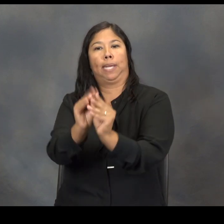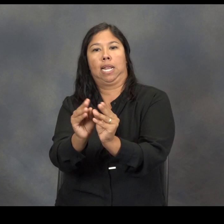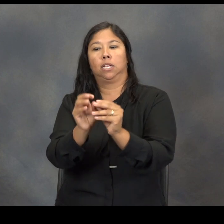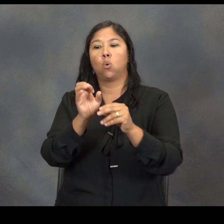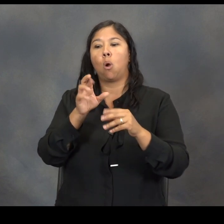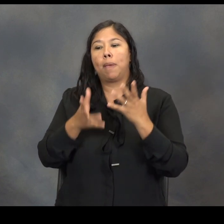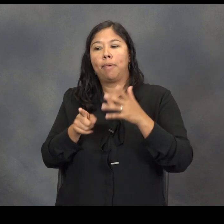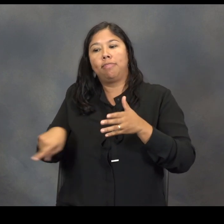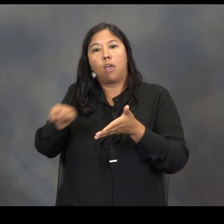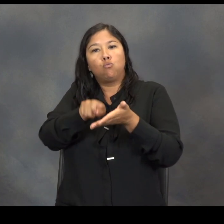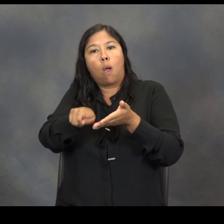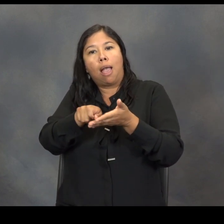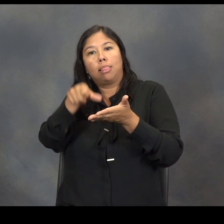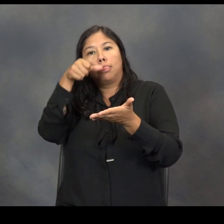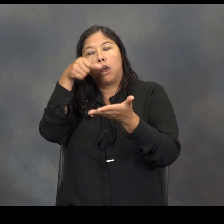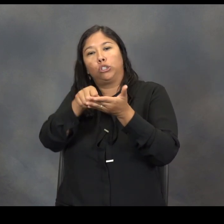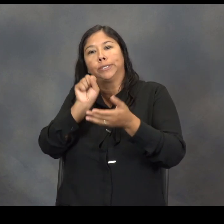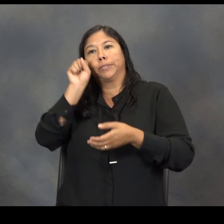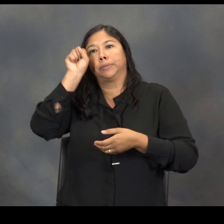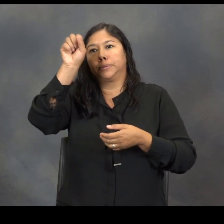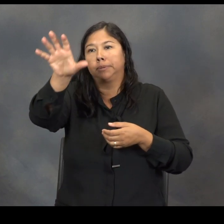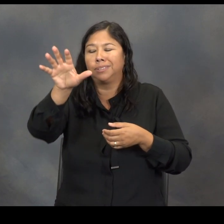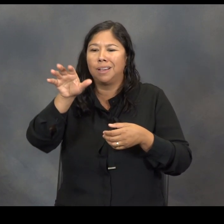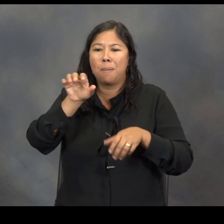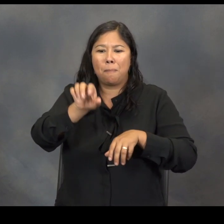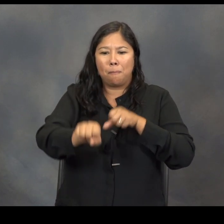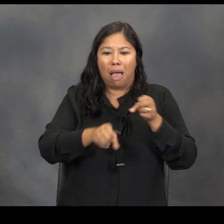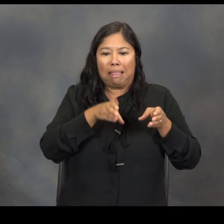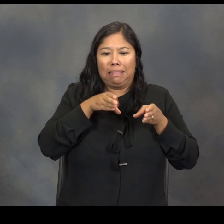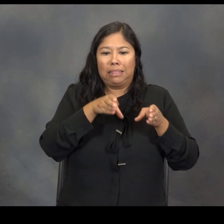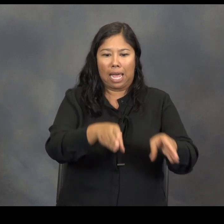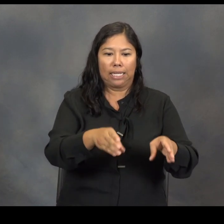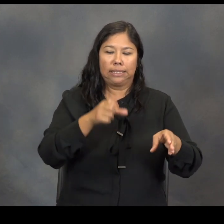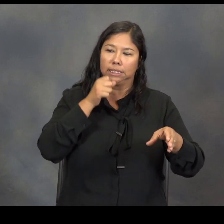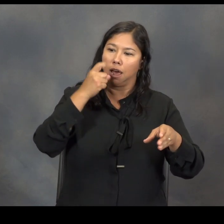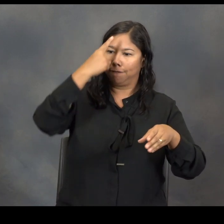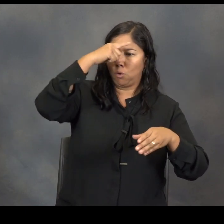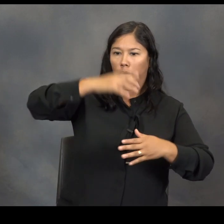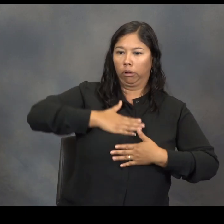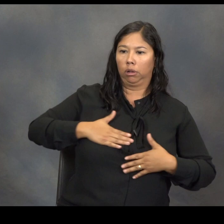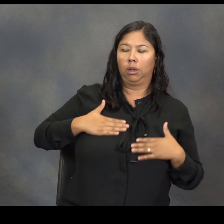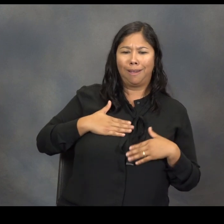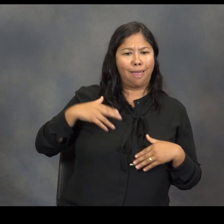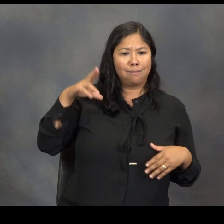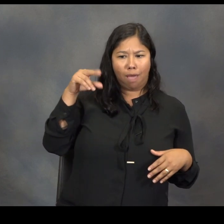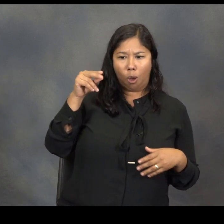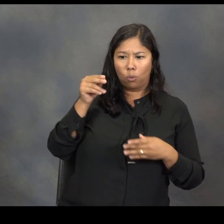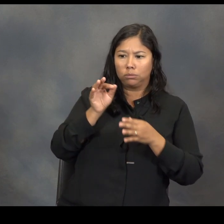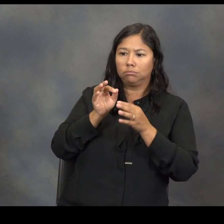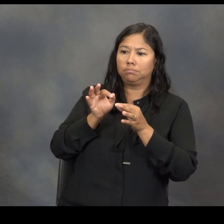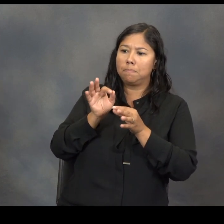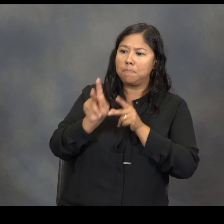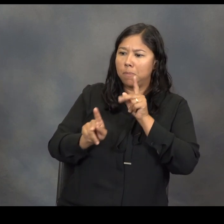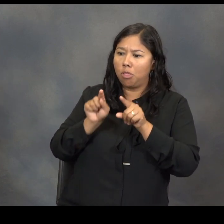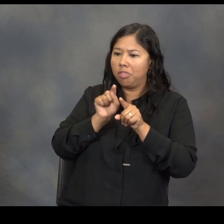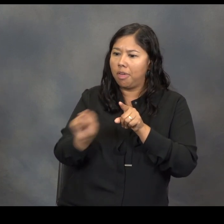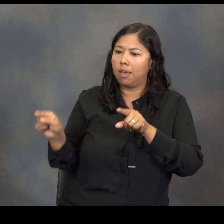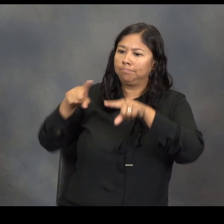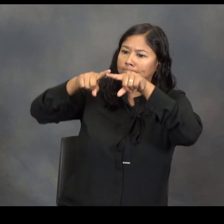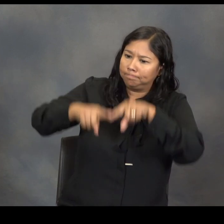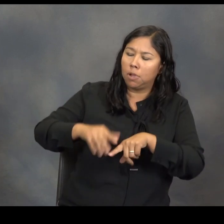about bike lanes are not a recreational sort of issue. This is a transportation issue in terms